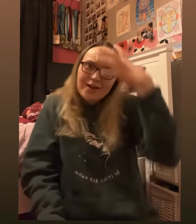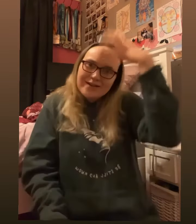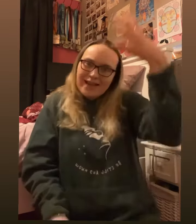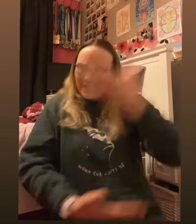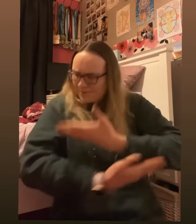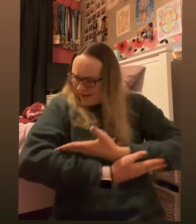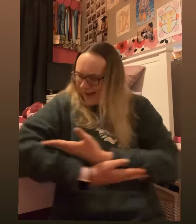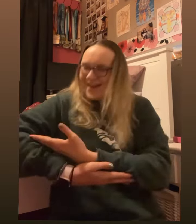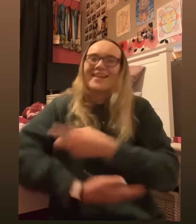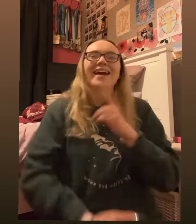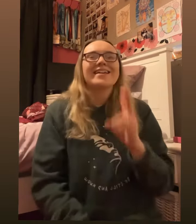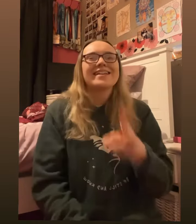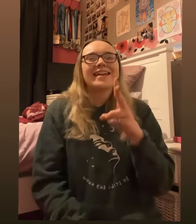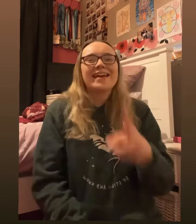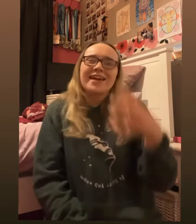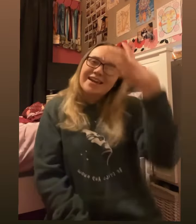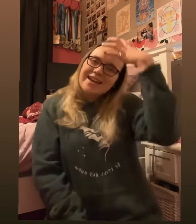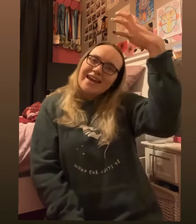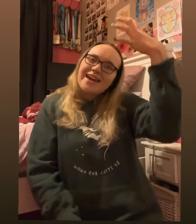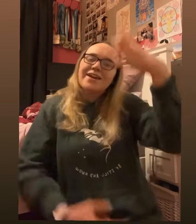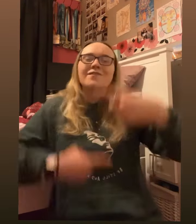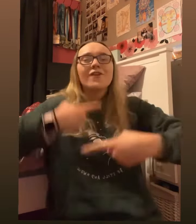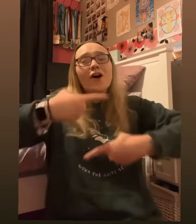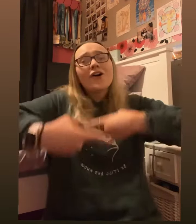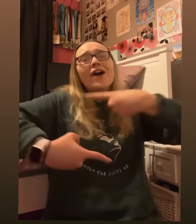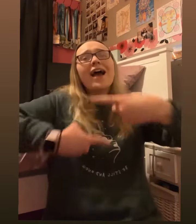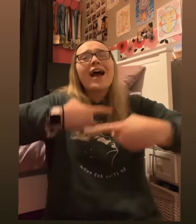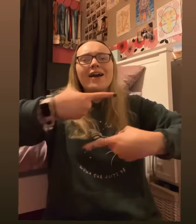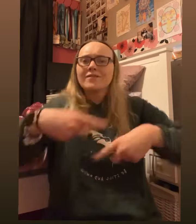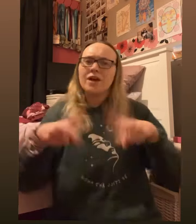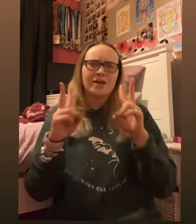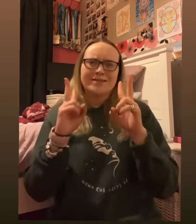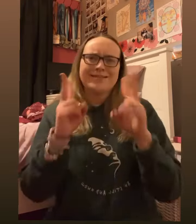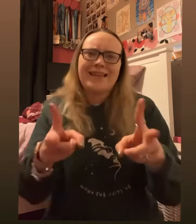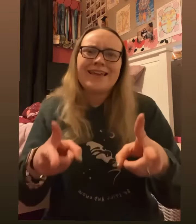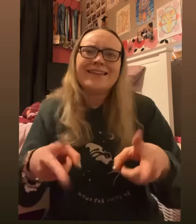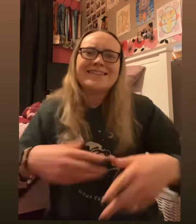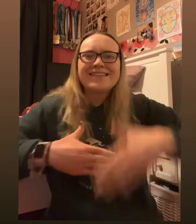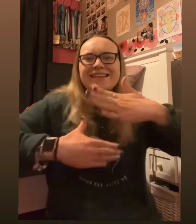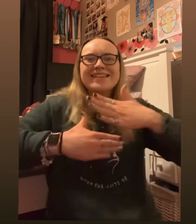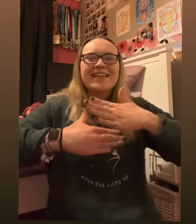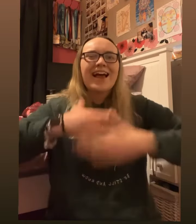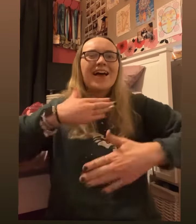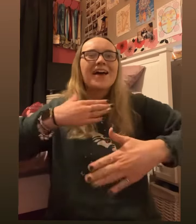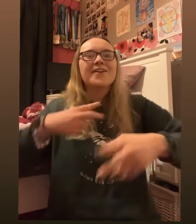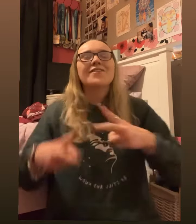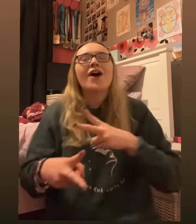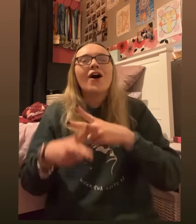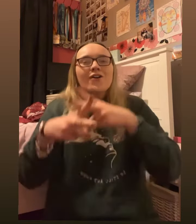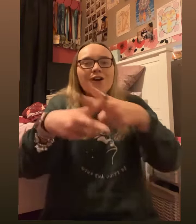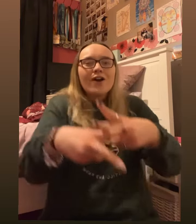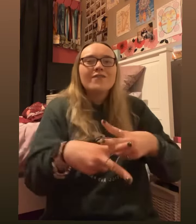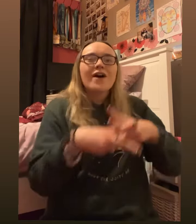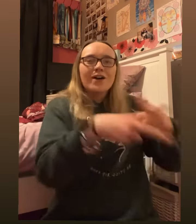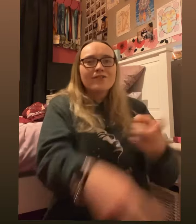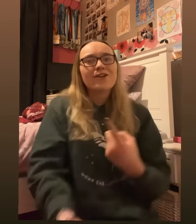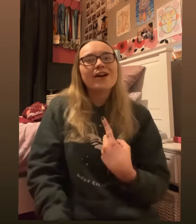him again King forever ceasing Never over us